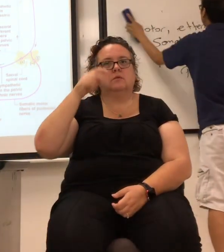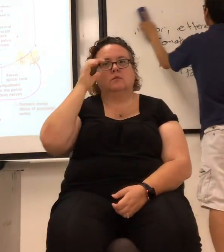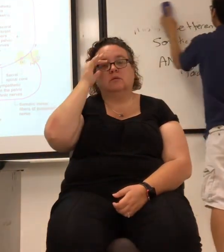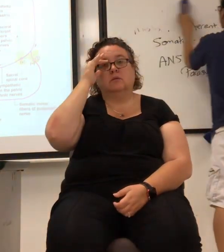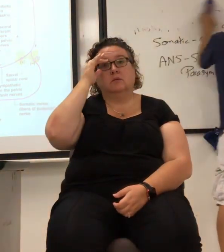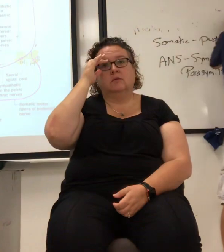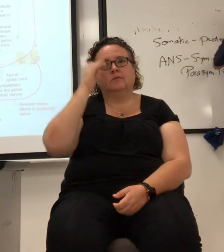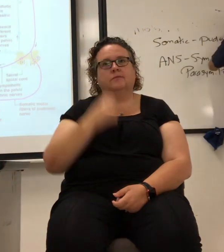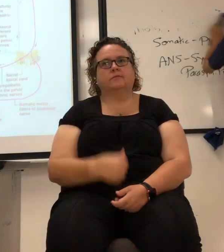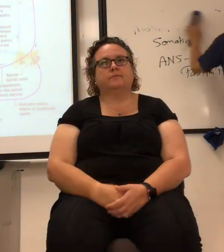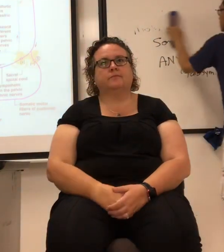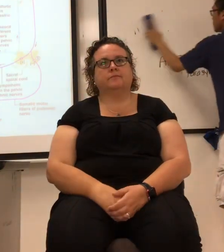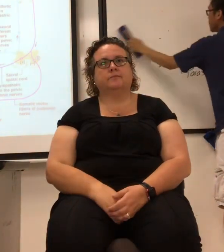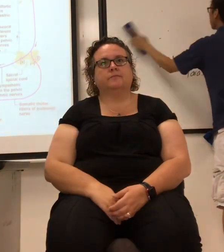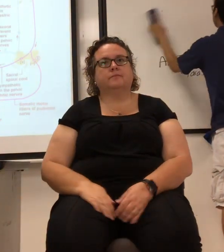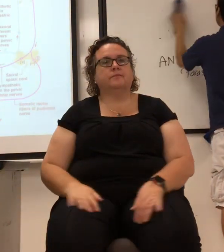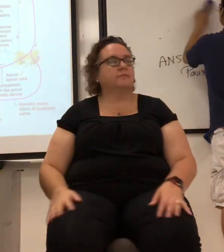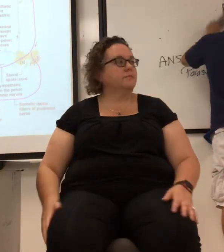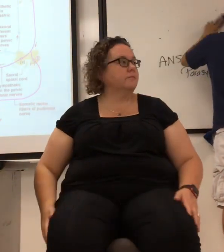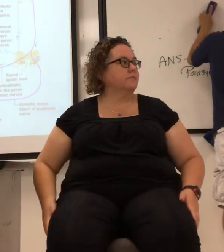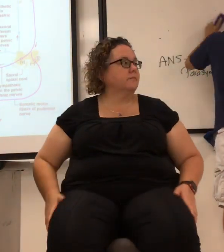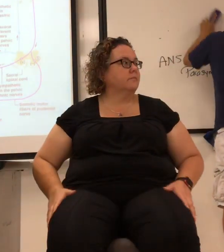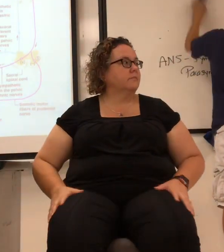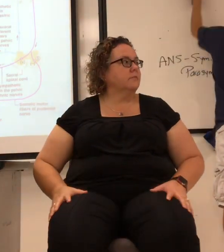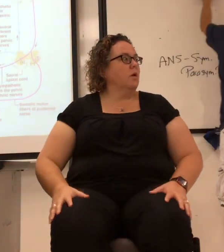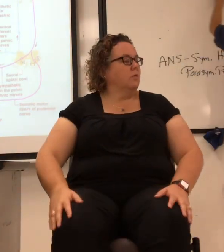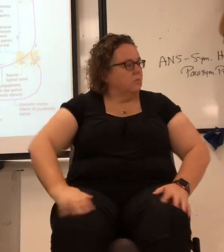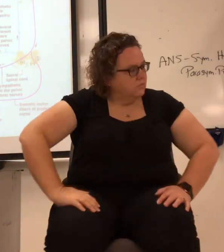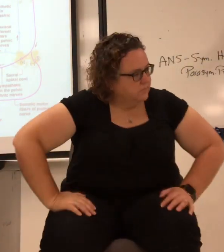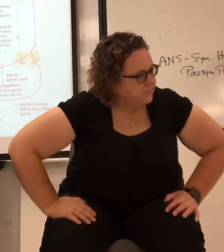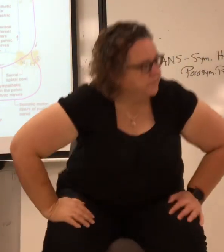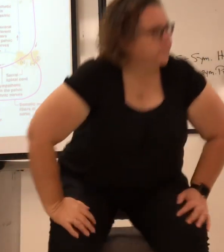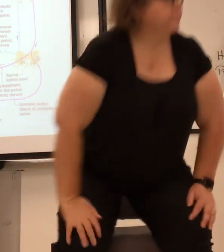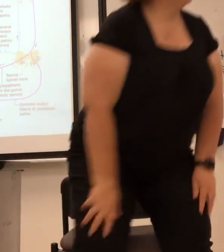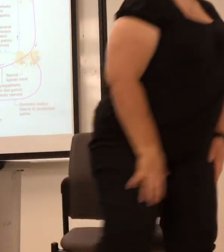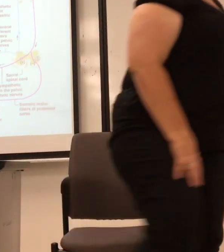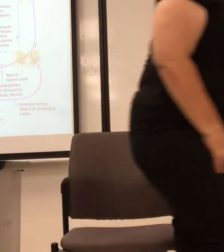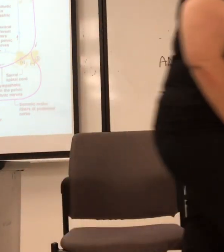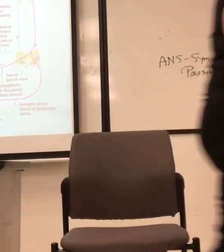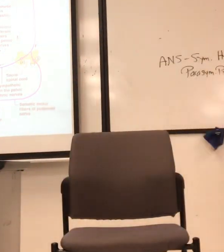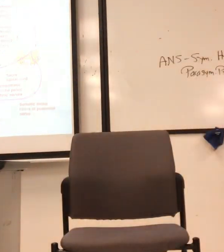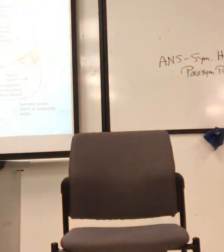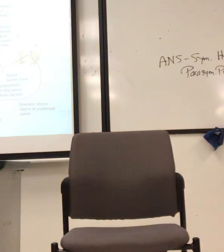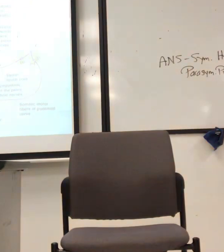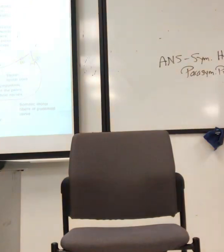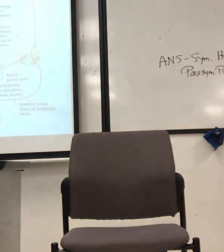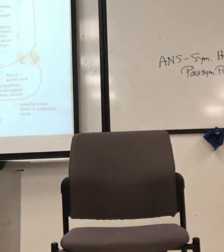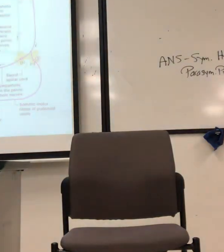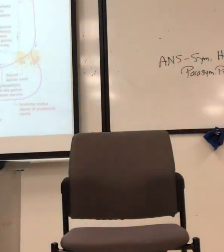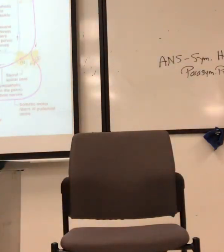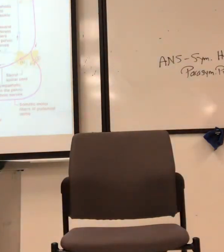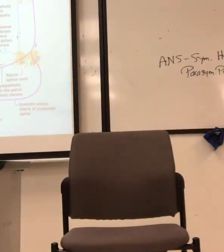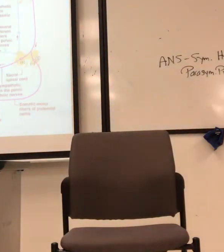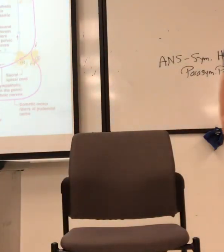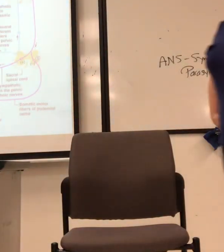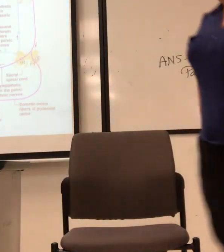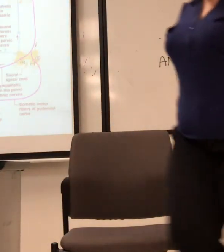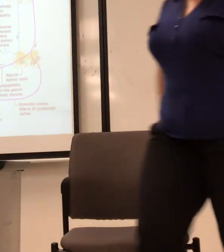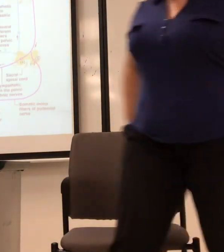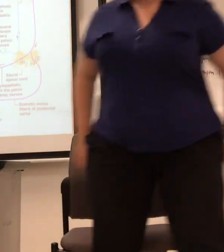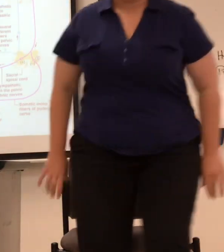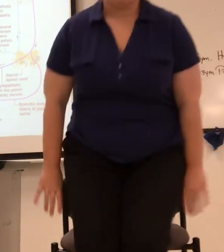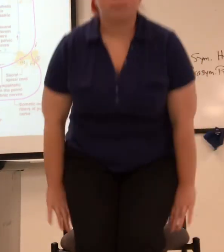division. And then they show you sacral spinal cord, because that's the parasympathetic division, so it's all there. And so